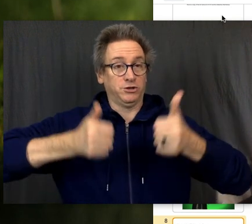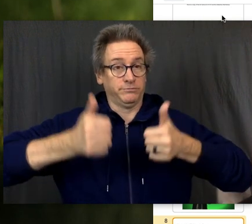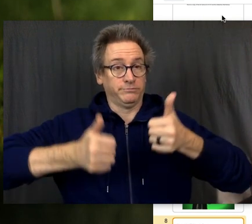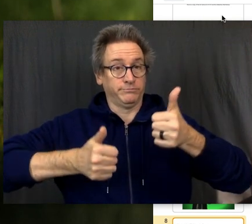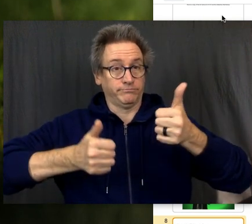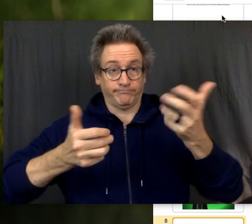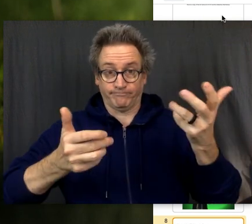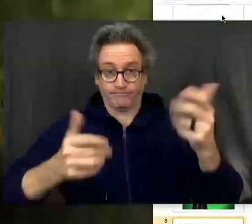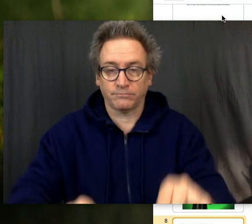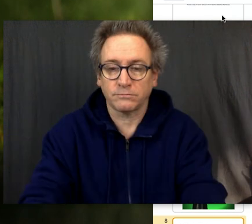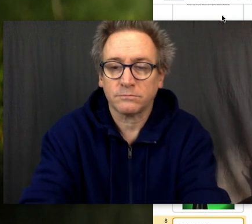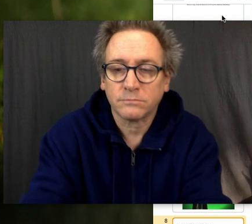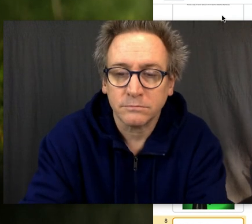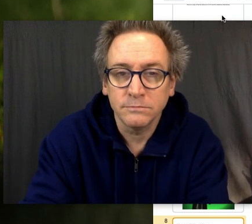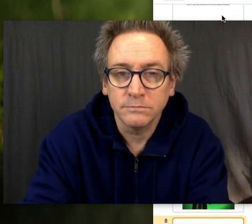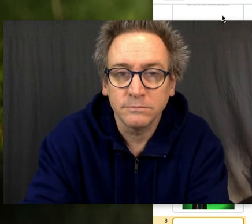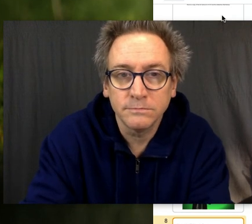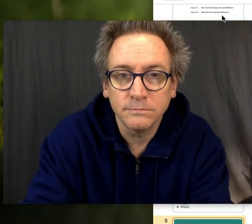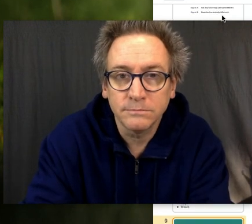which.